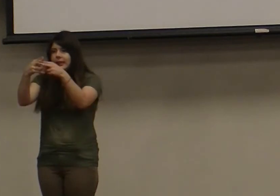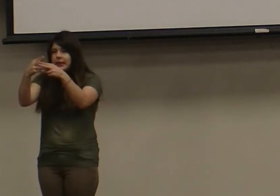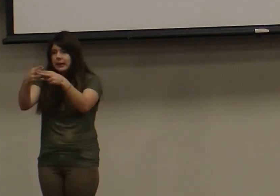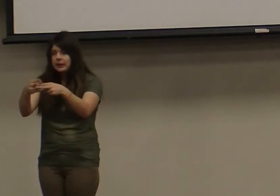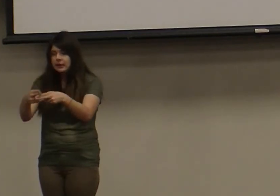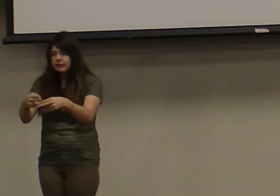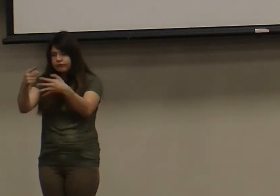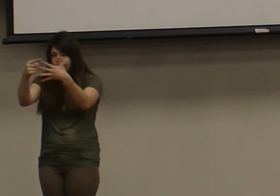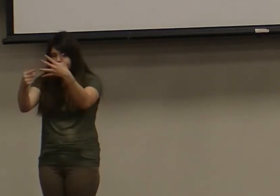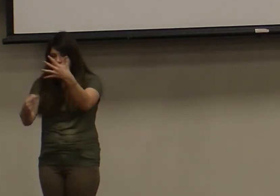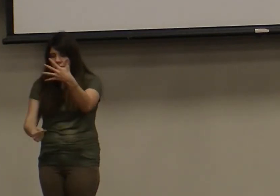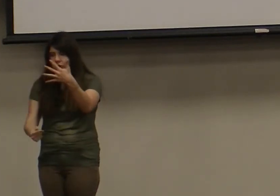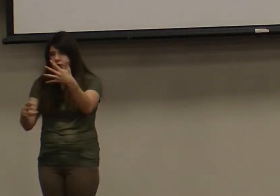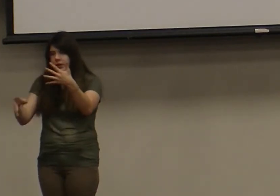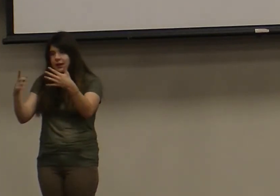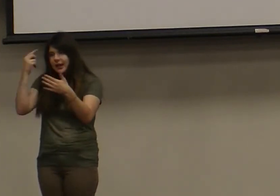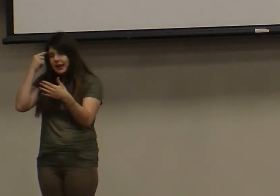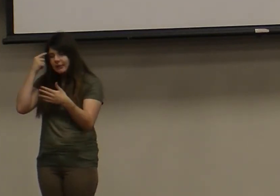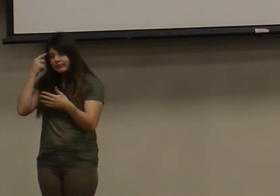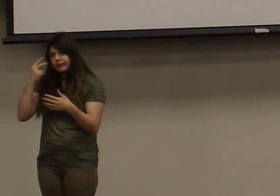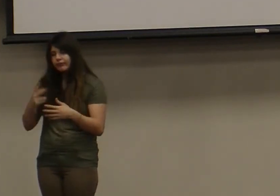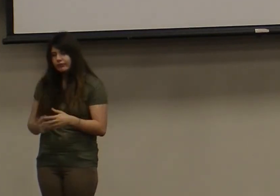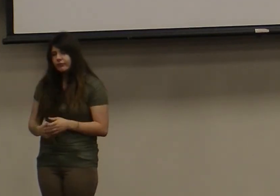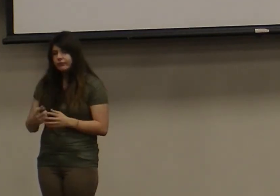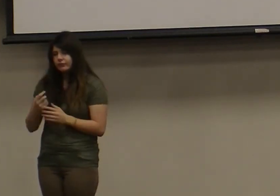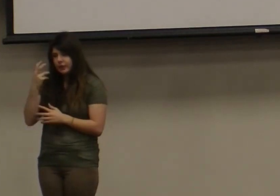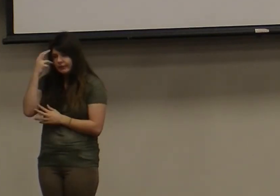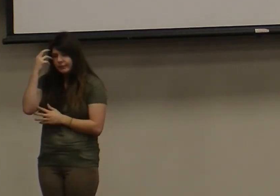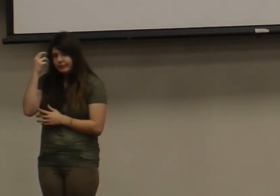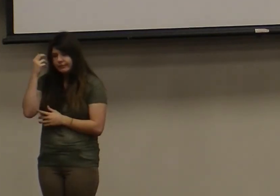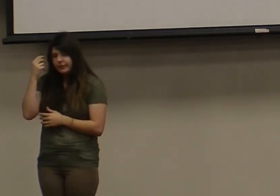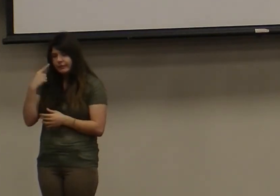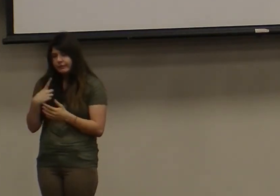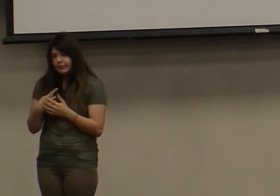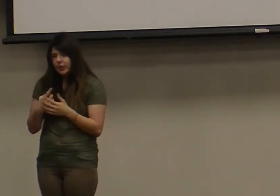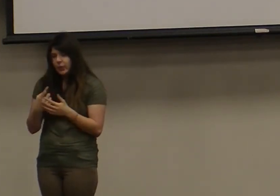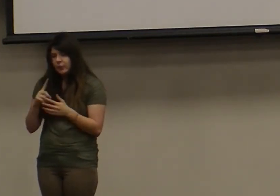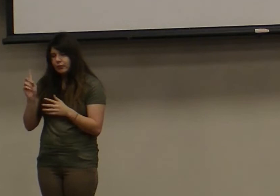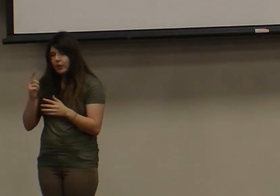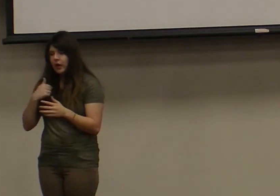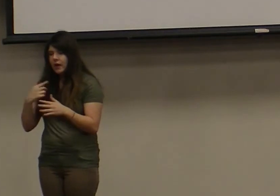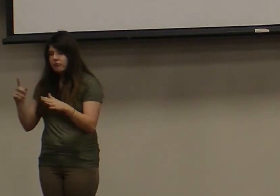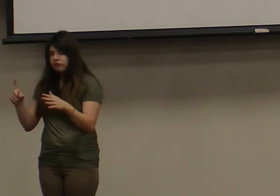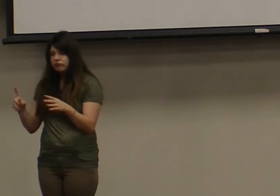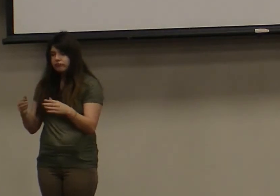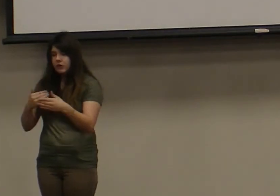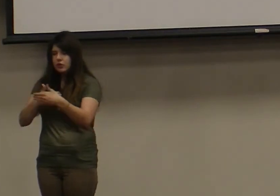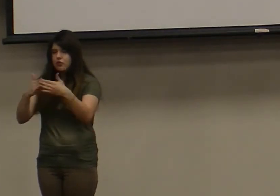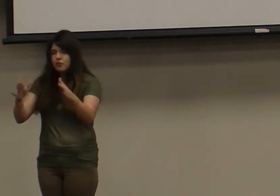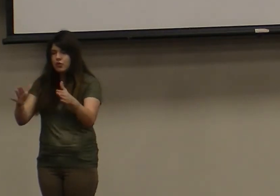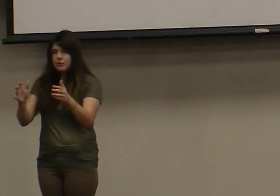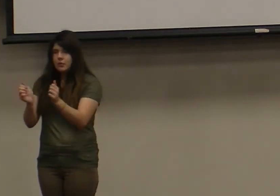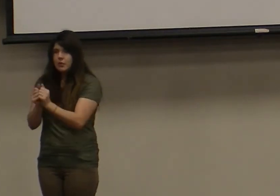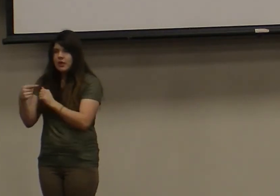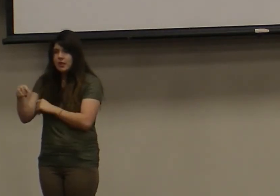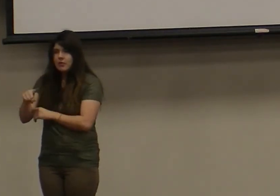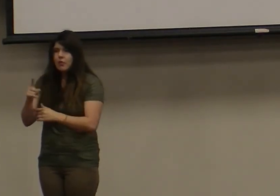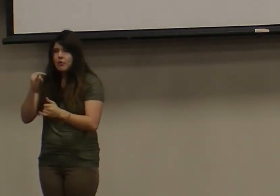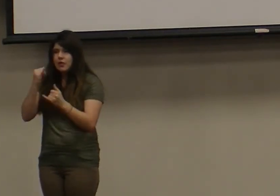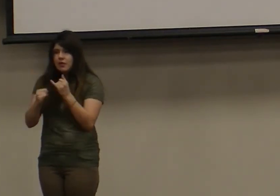could think of just right off the top of my head where I've been in those rooms where people have breathed their last.